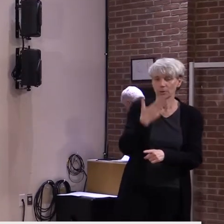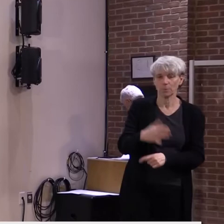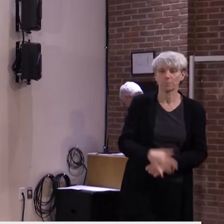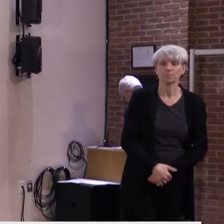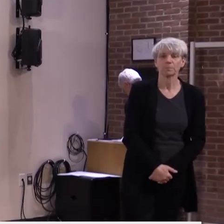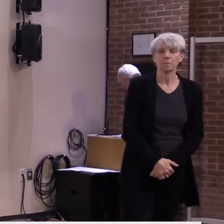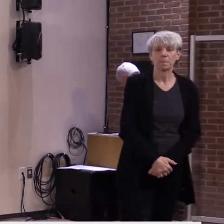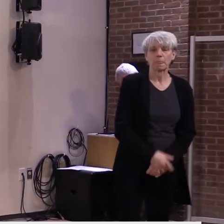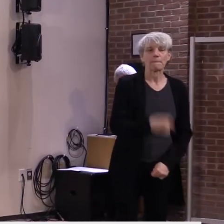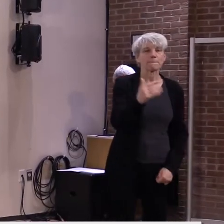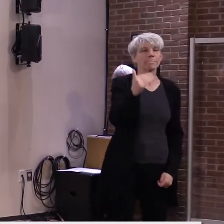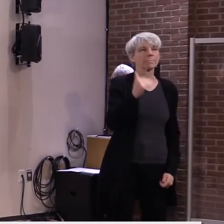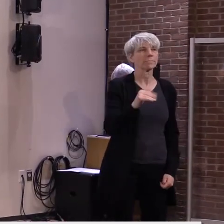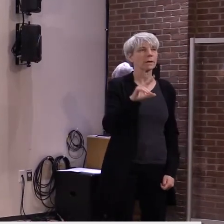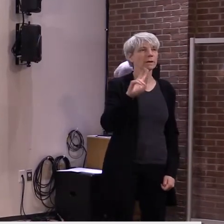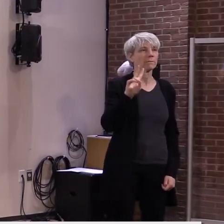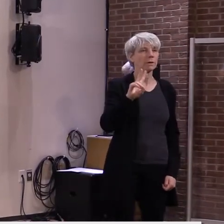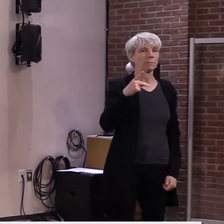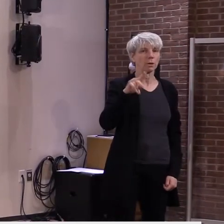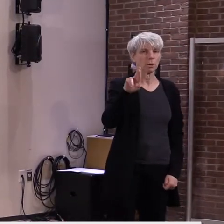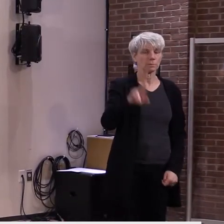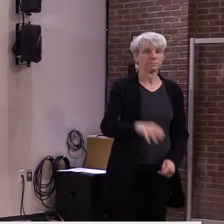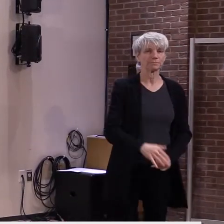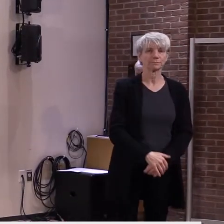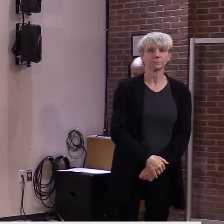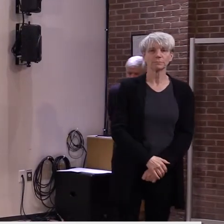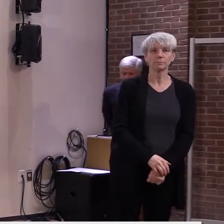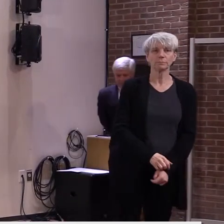Howard Weiss-Tisman, VPR.